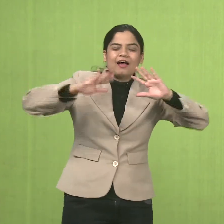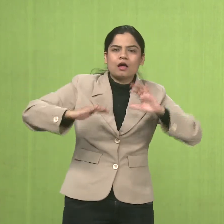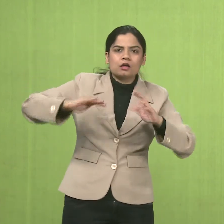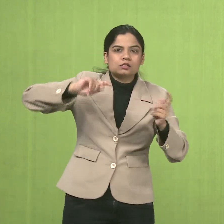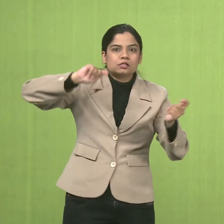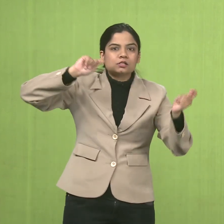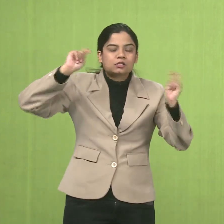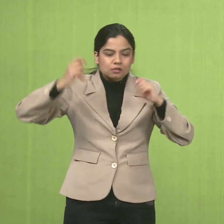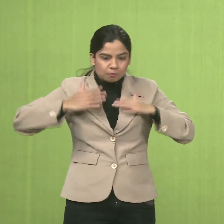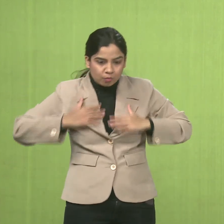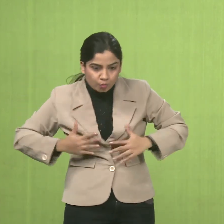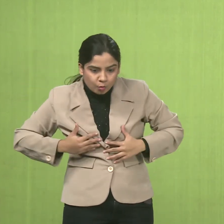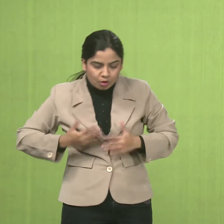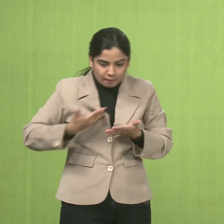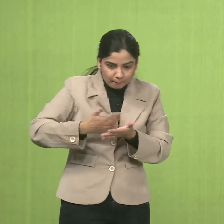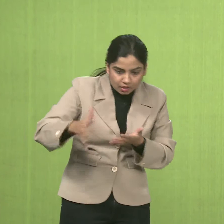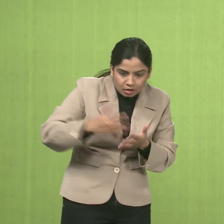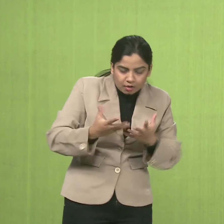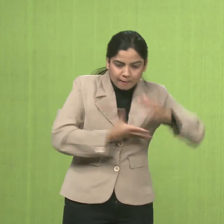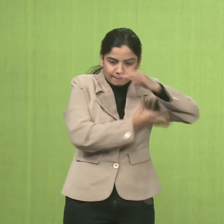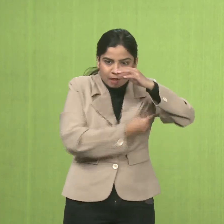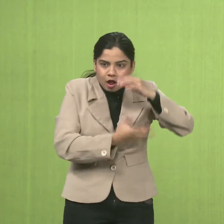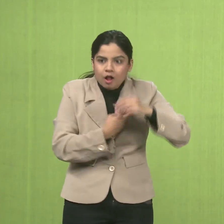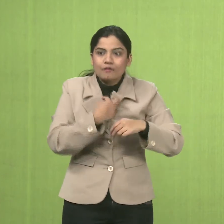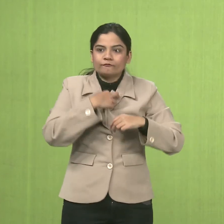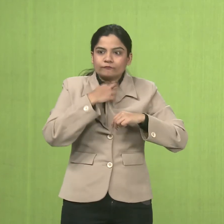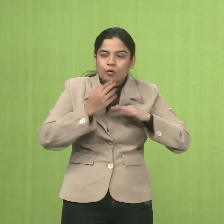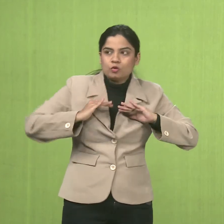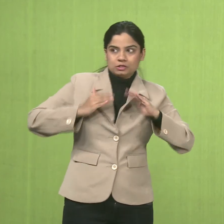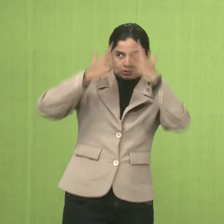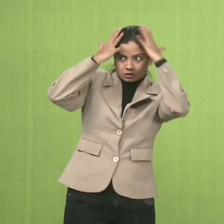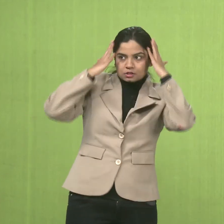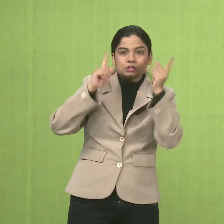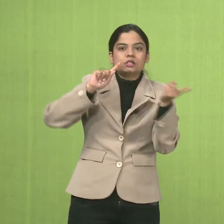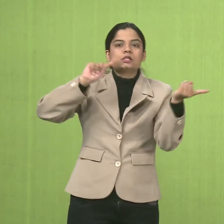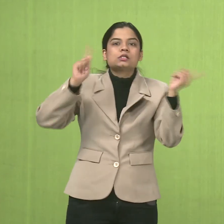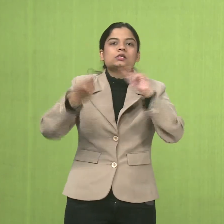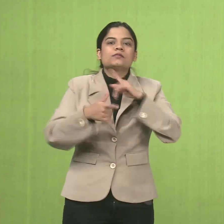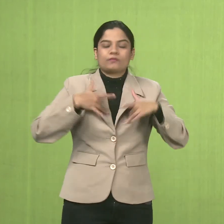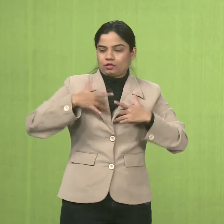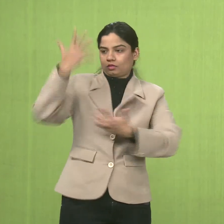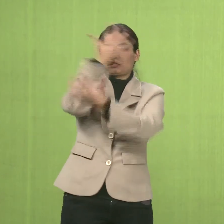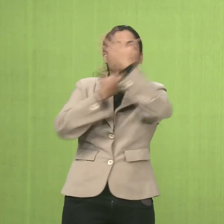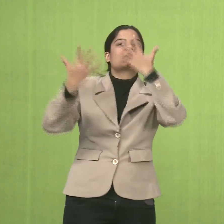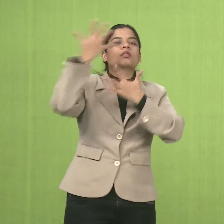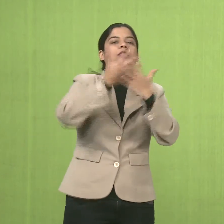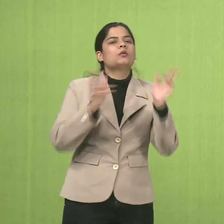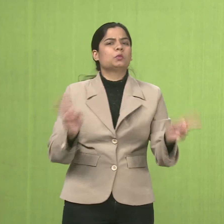responsible. Suddenly, their bodies are changing, they're getting hair on their body, and so it is a